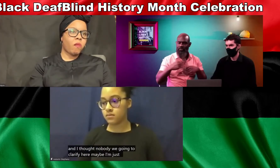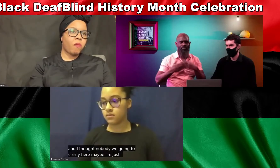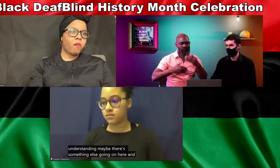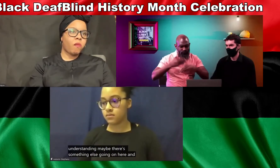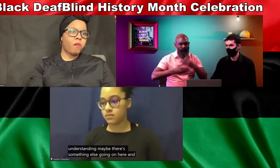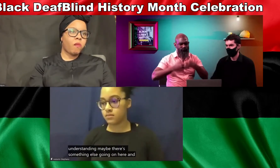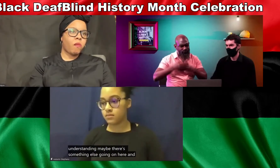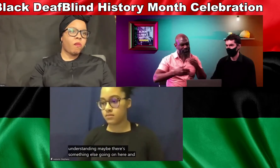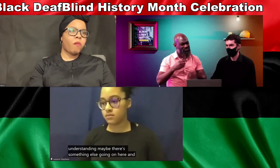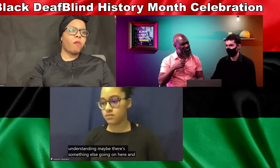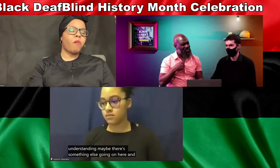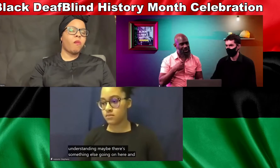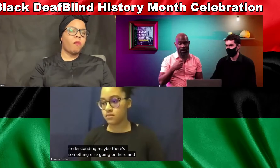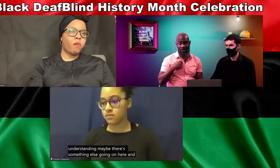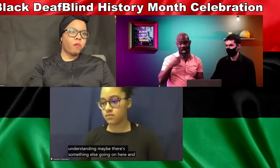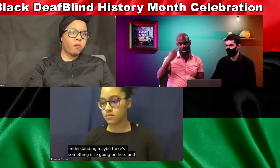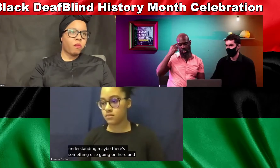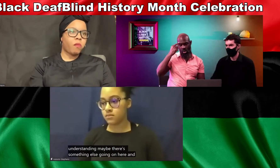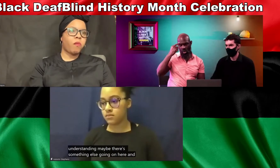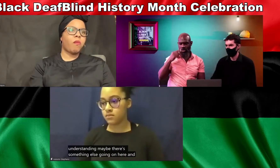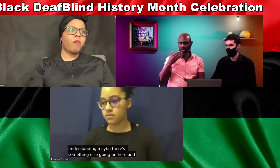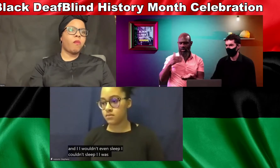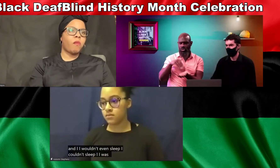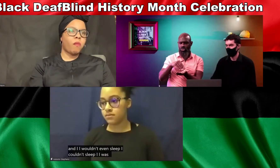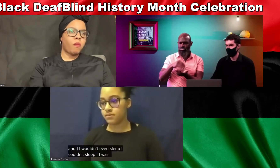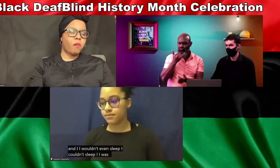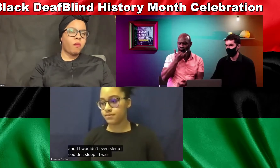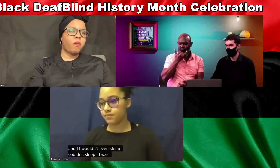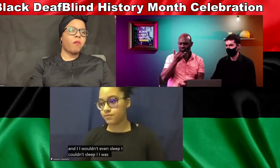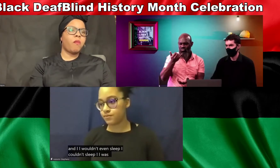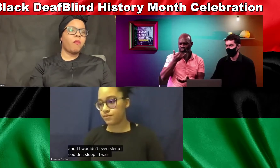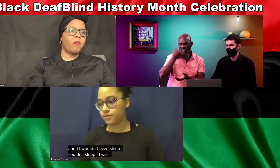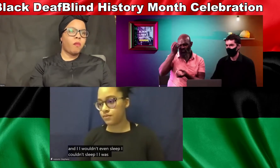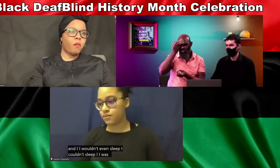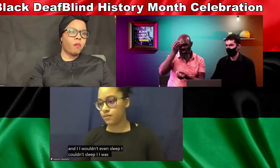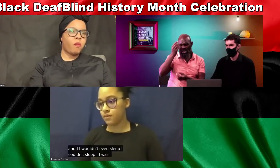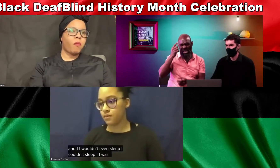couldn't sleep. I was struggling with my own identity.